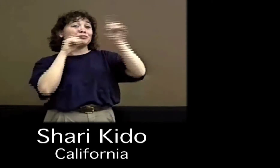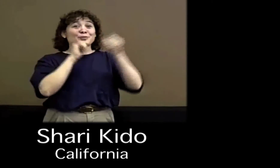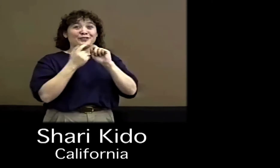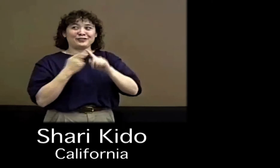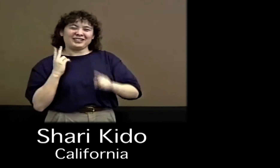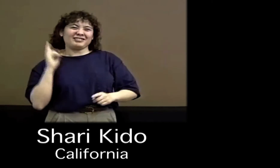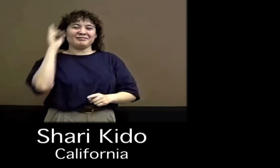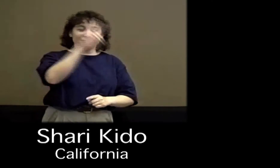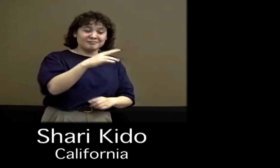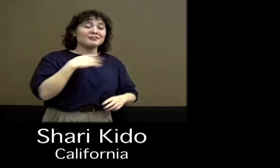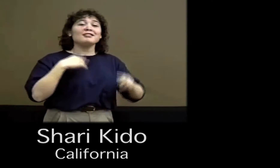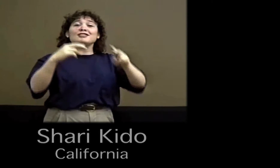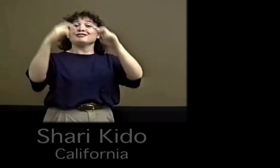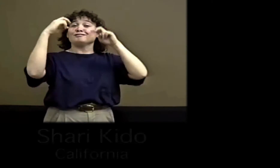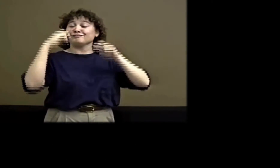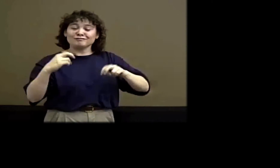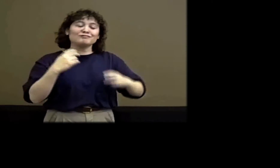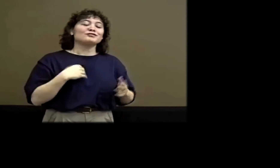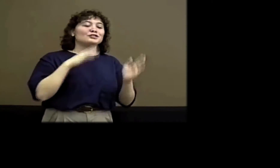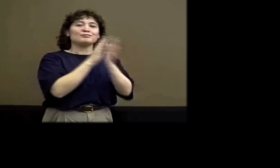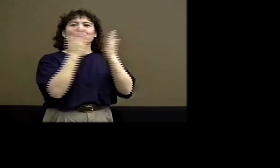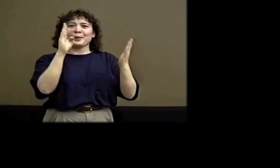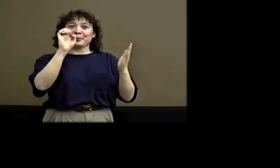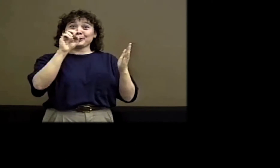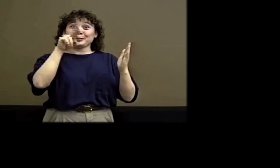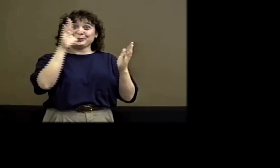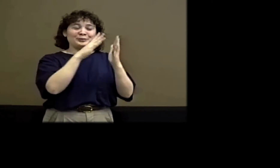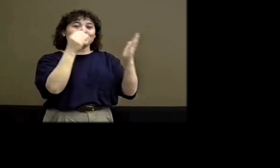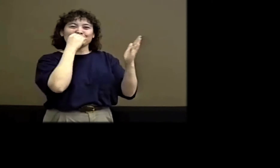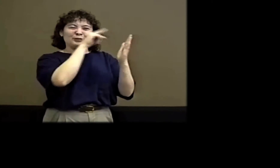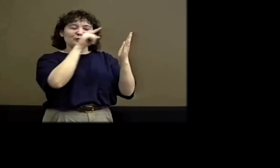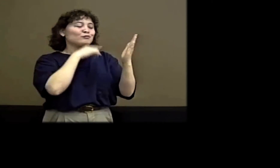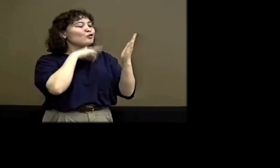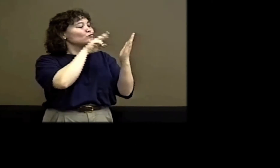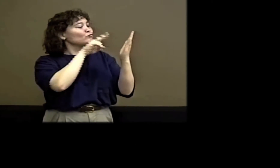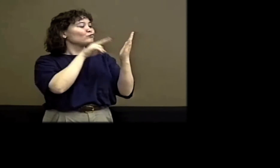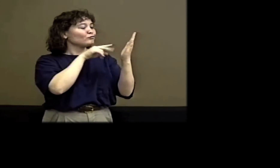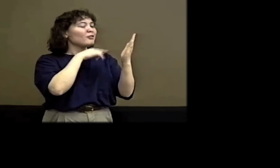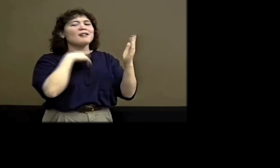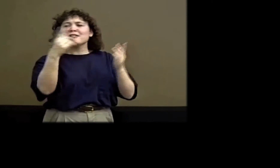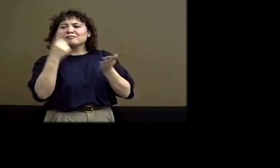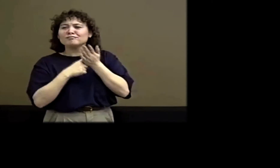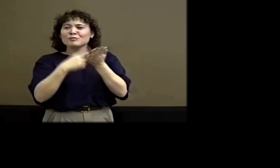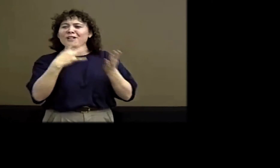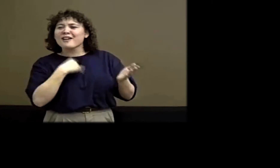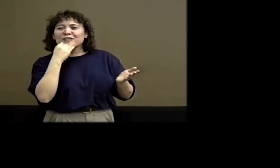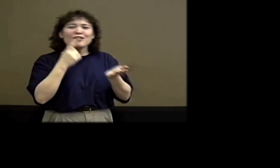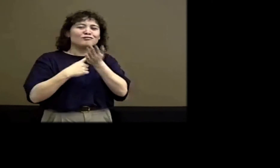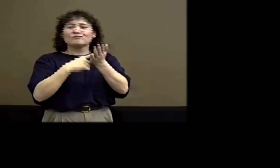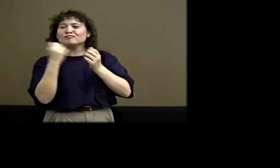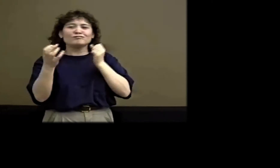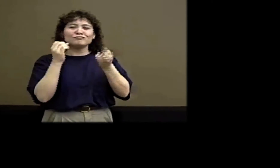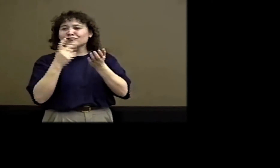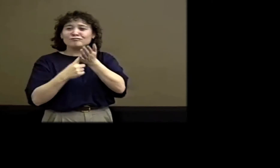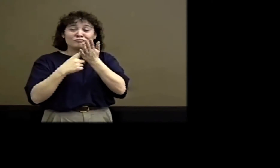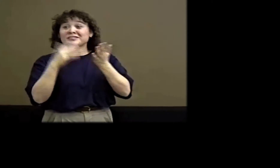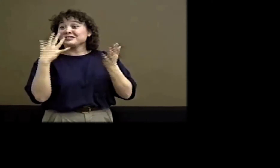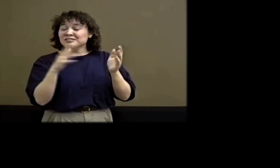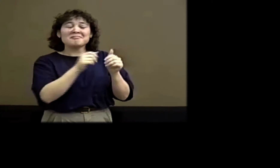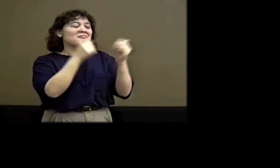I use bilingualism every day. I went to a restaurant with my friends. We sat down and read the menu, trying to decide what we wanted to eat. I asked